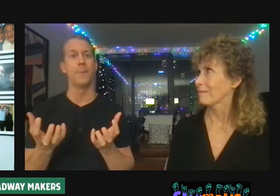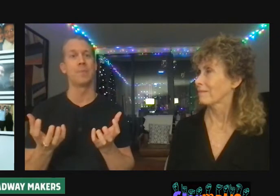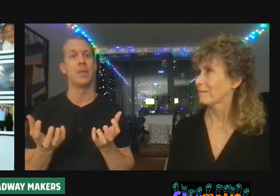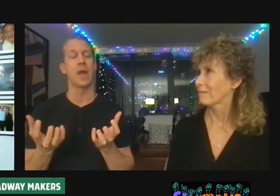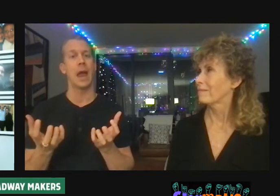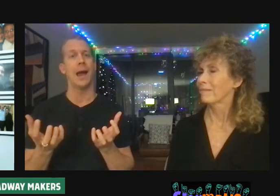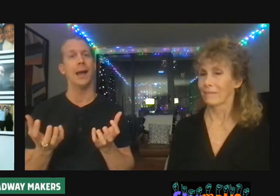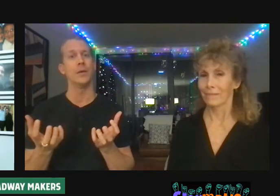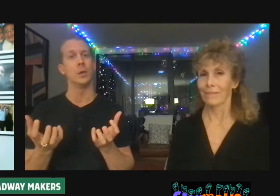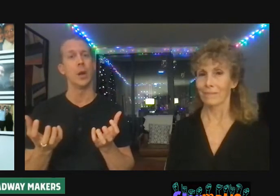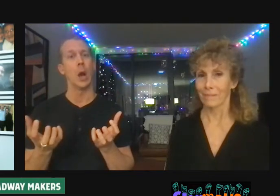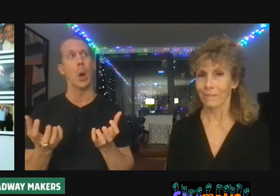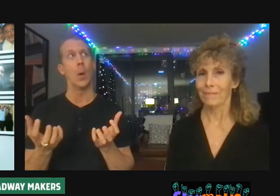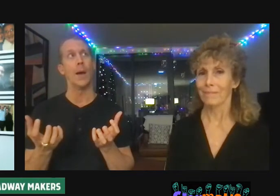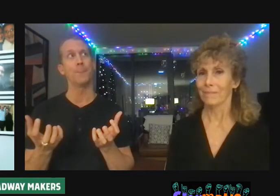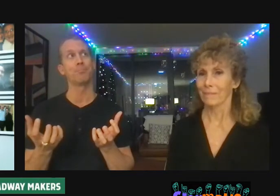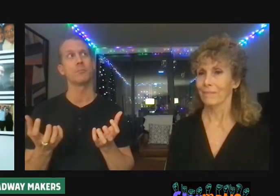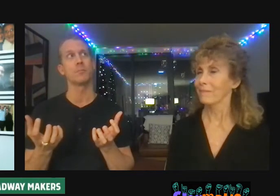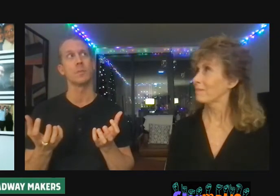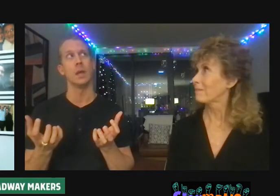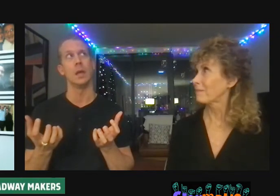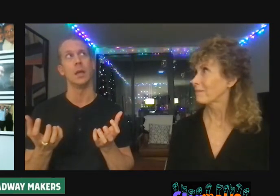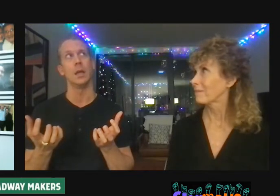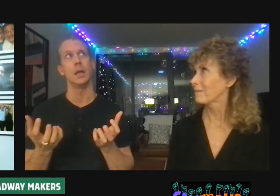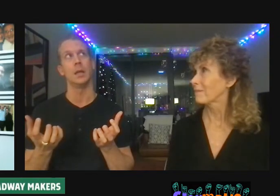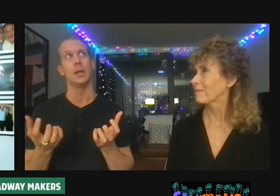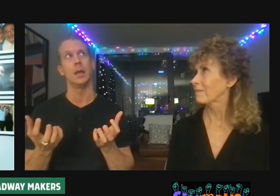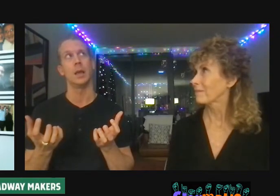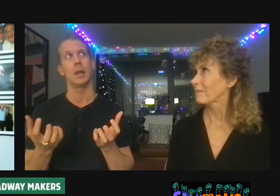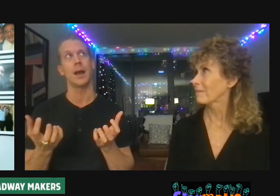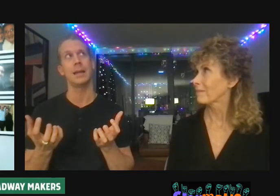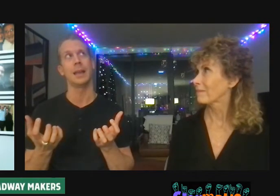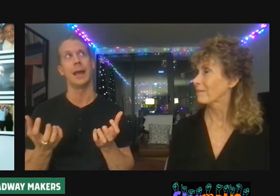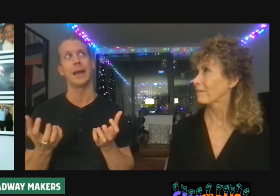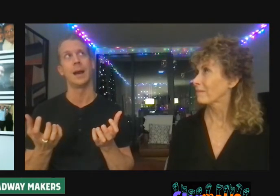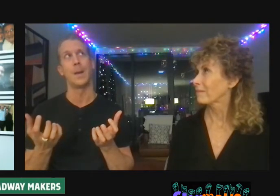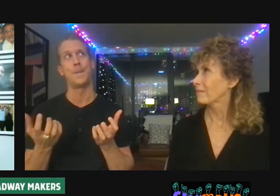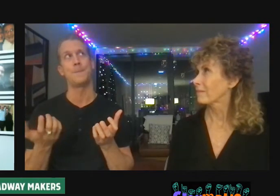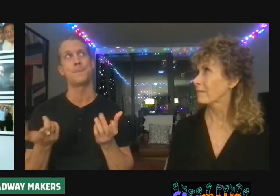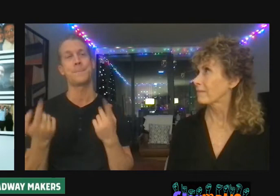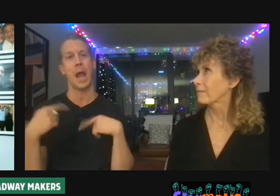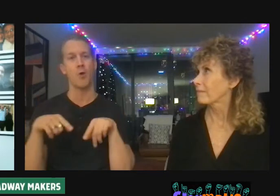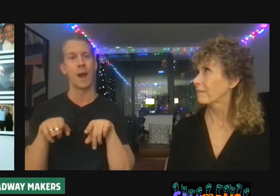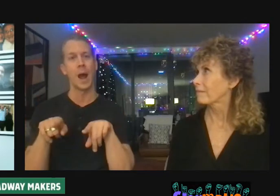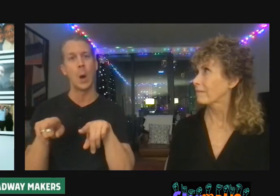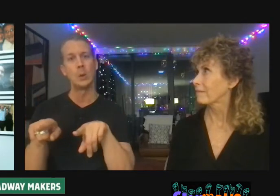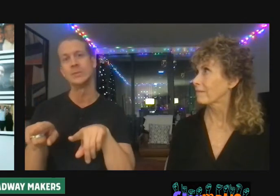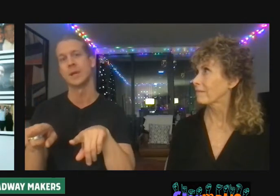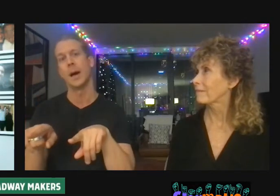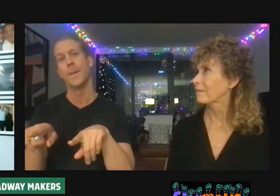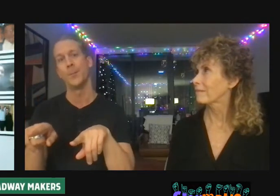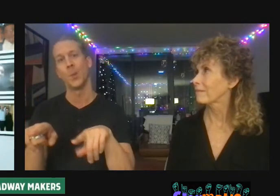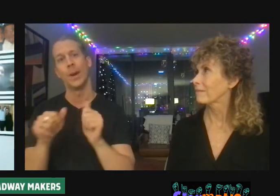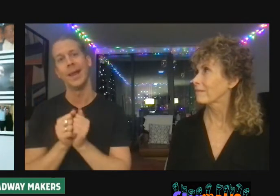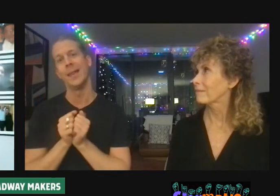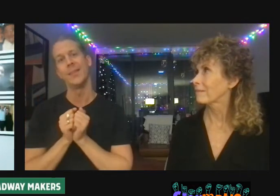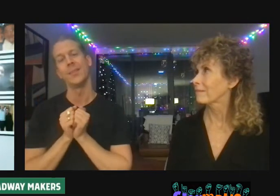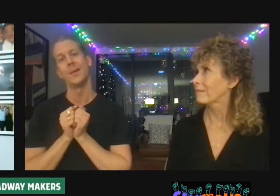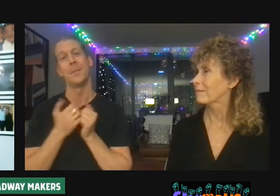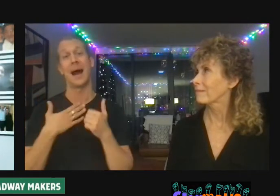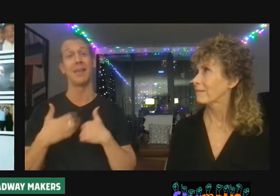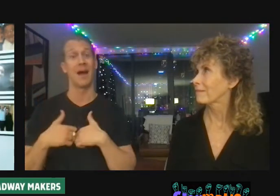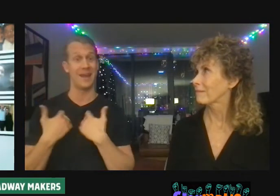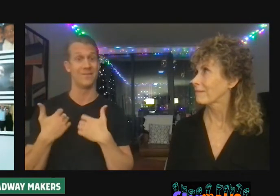heavy that, you know, and it kind of like parallels